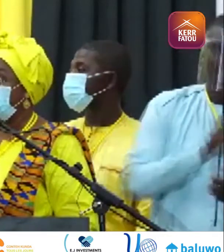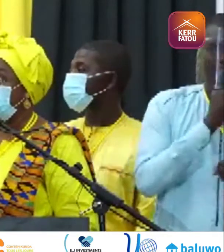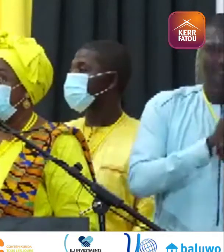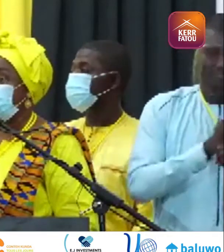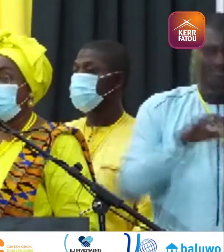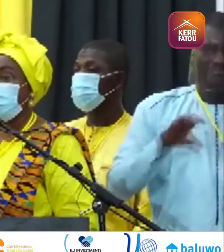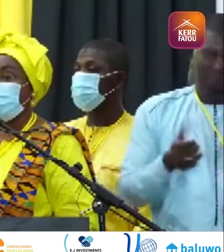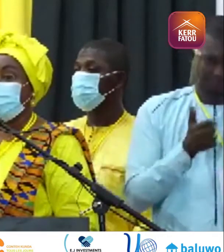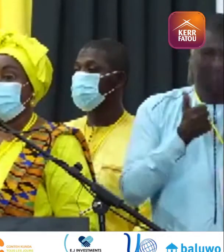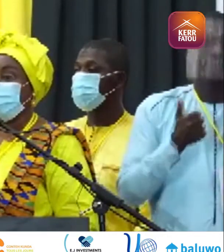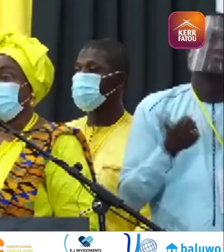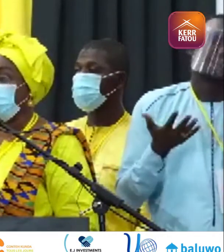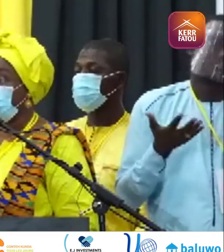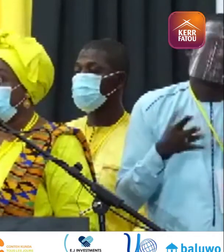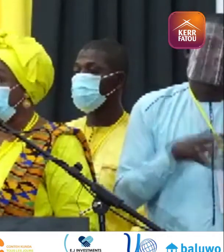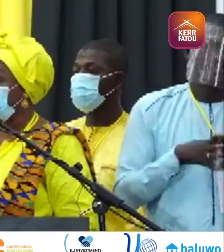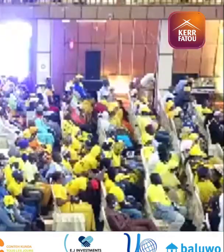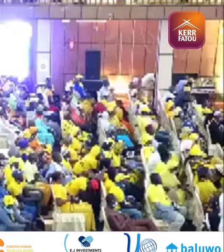to start